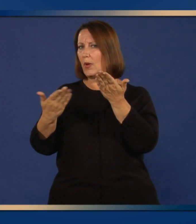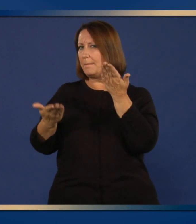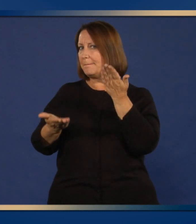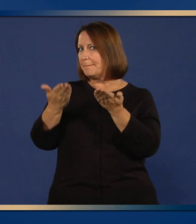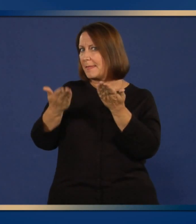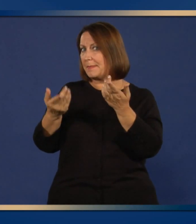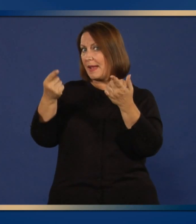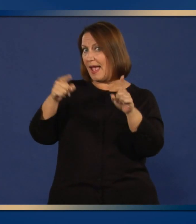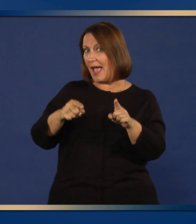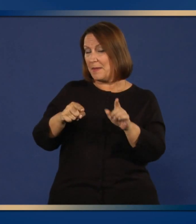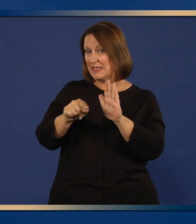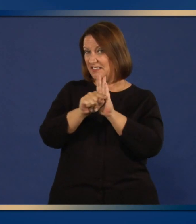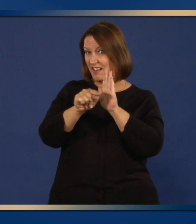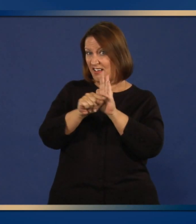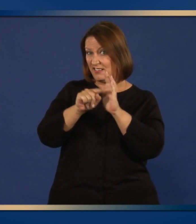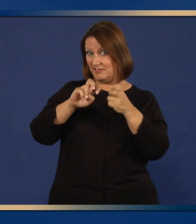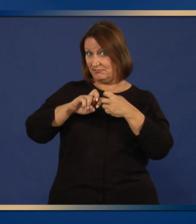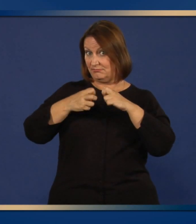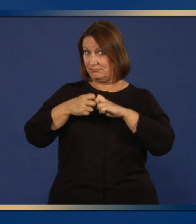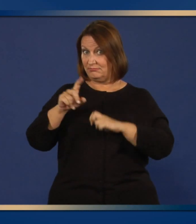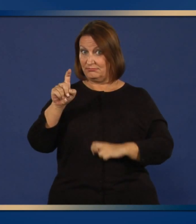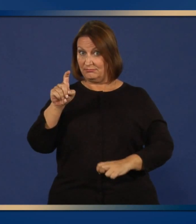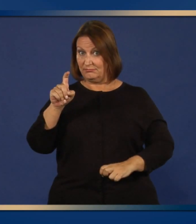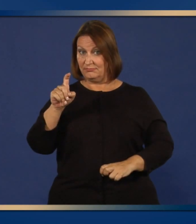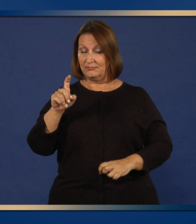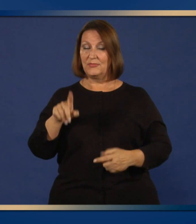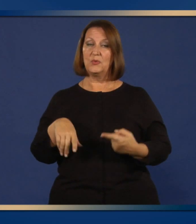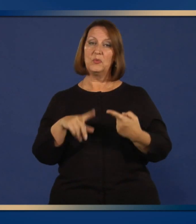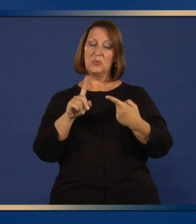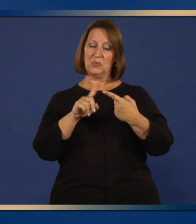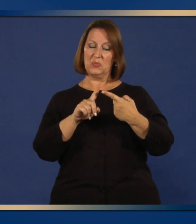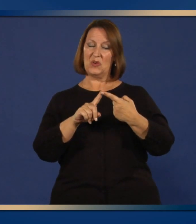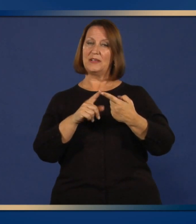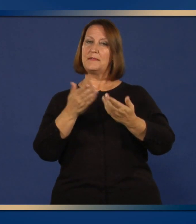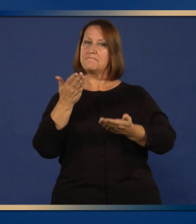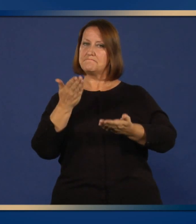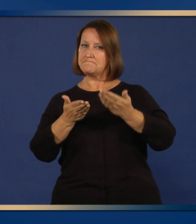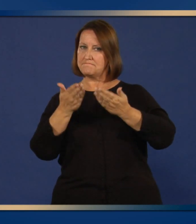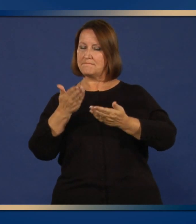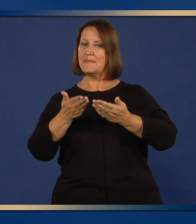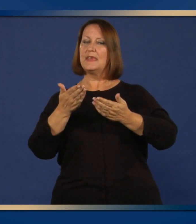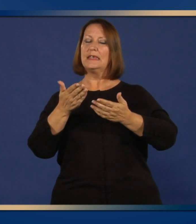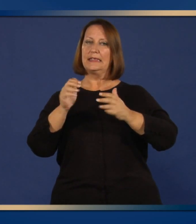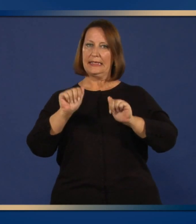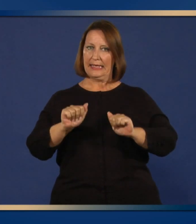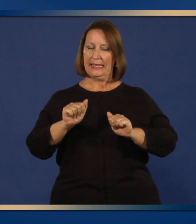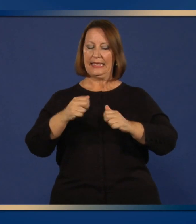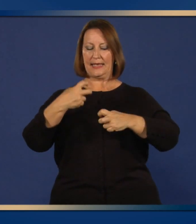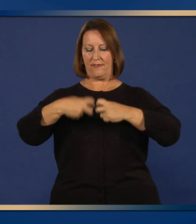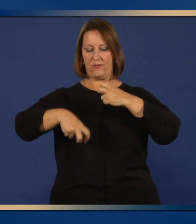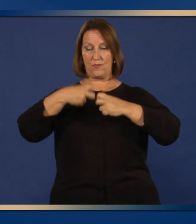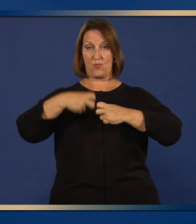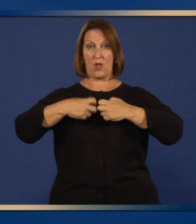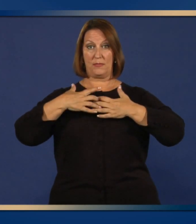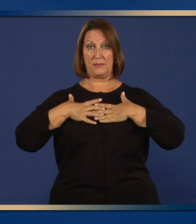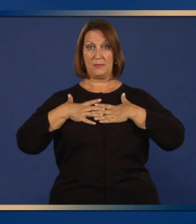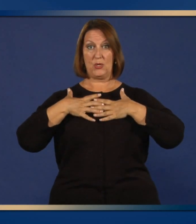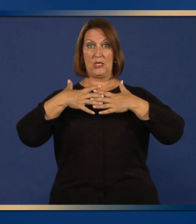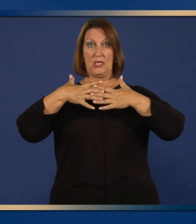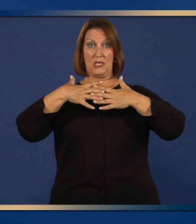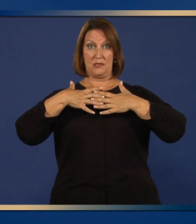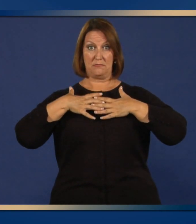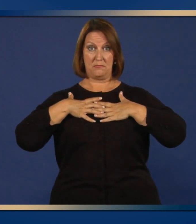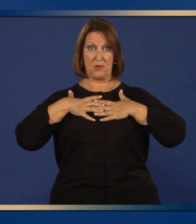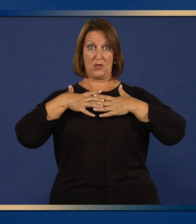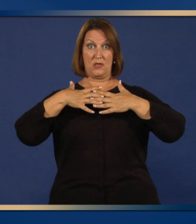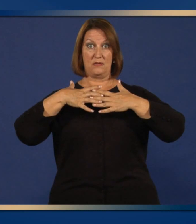People should be aware of the risk of increased difficulty breathing, especially among people with a